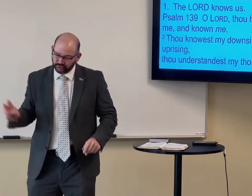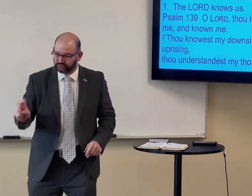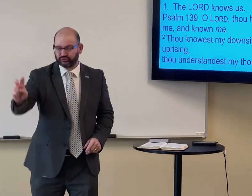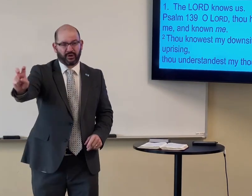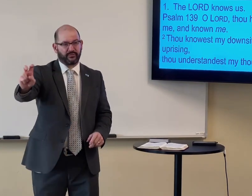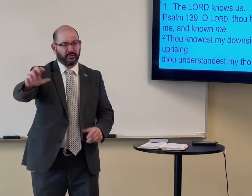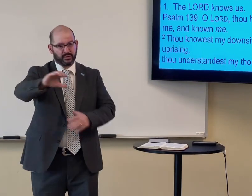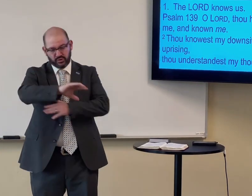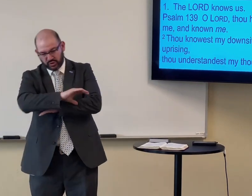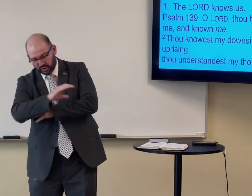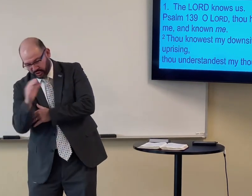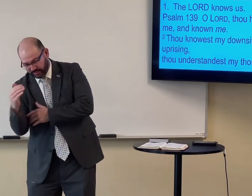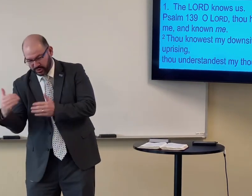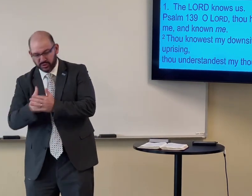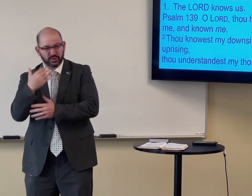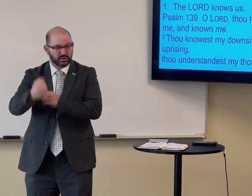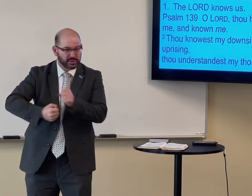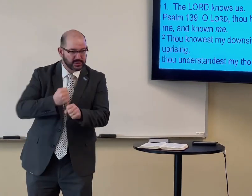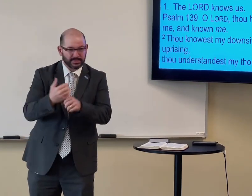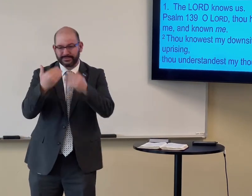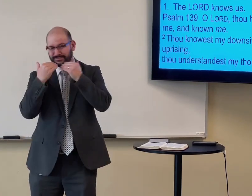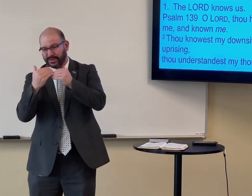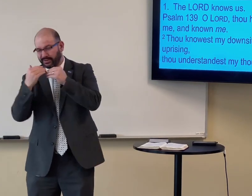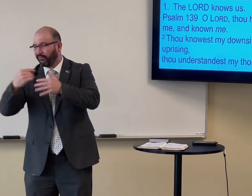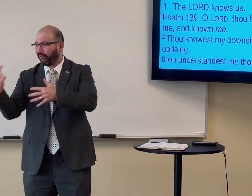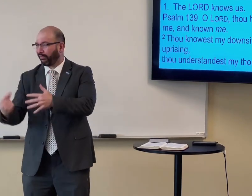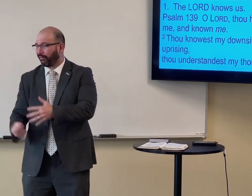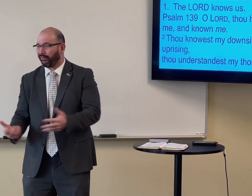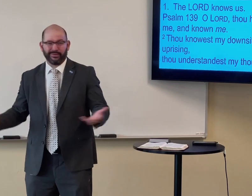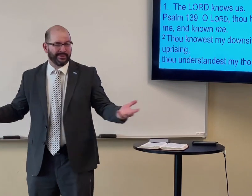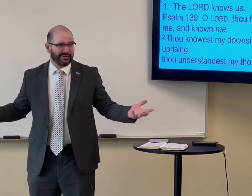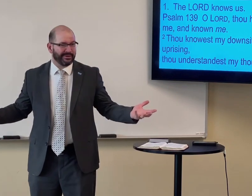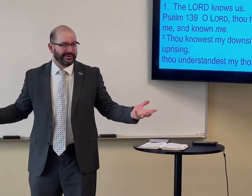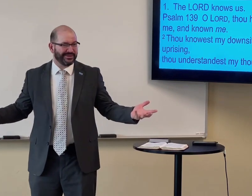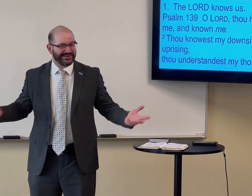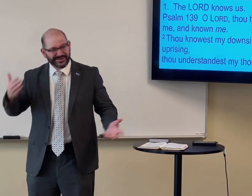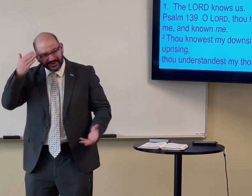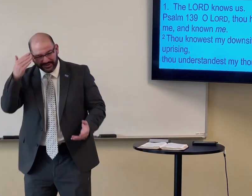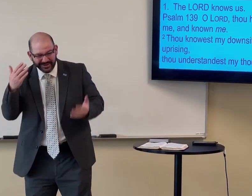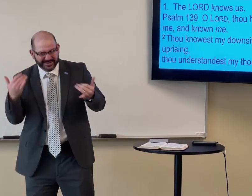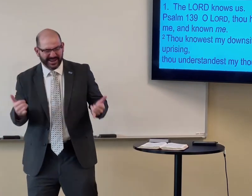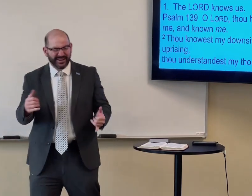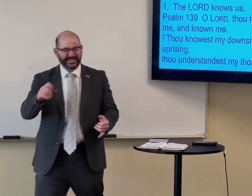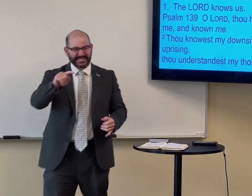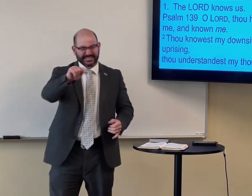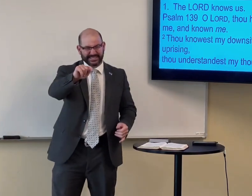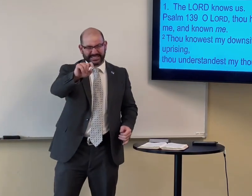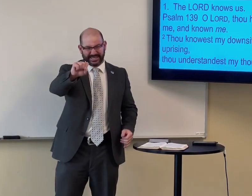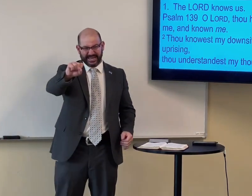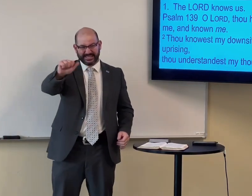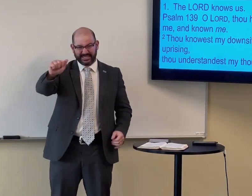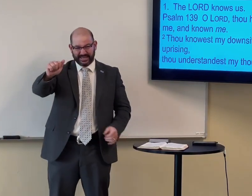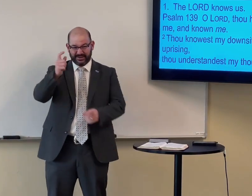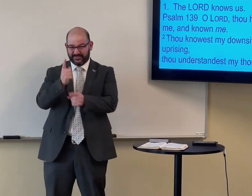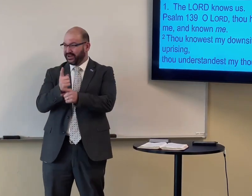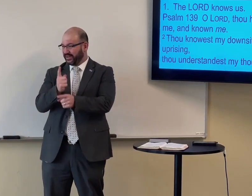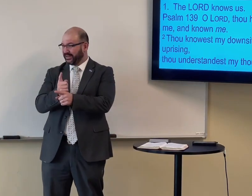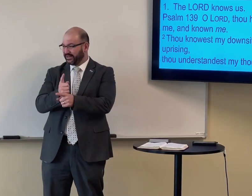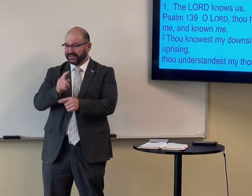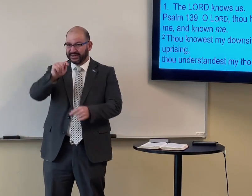many people travel, you know, Christmas, New Year's, and all those other holidays. Am I getting it? Tests, right?